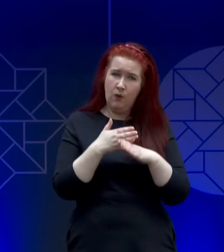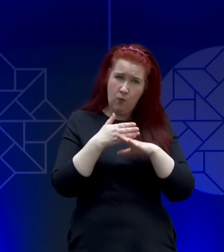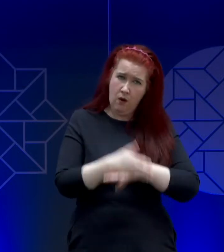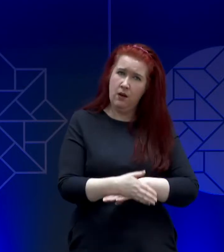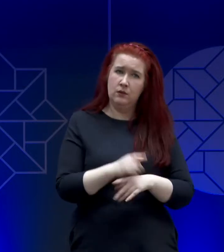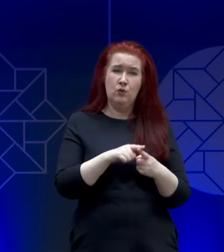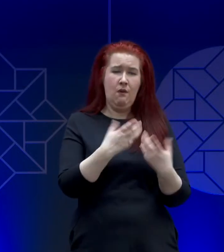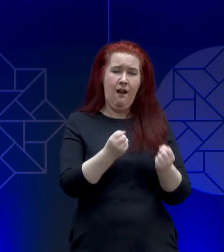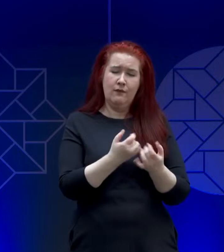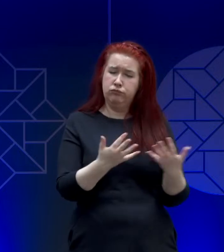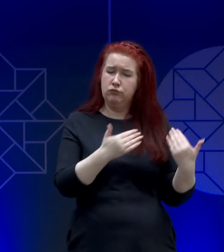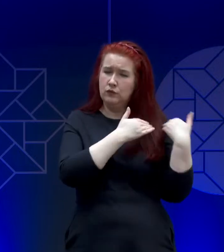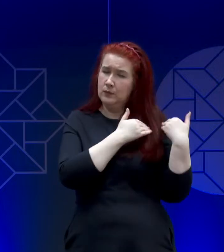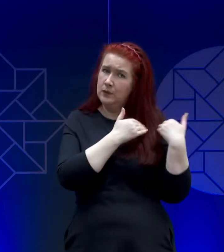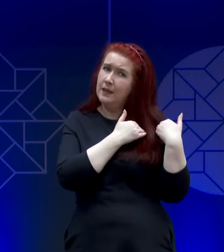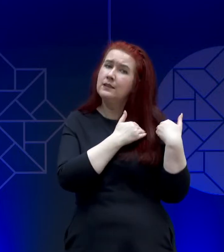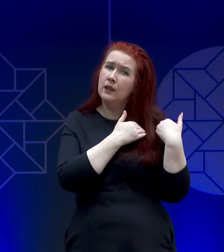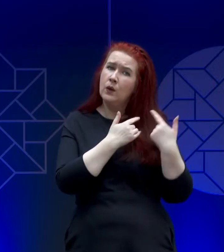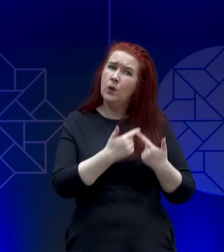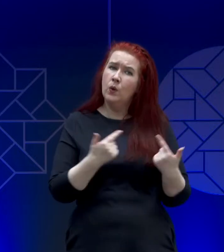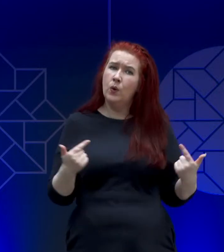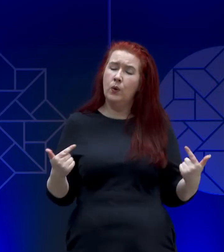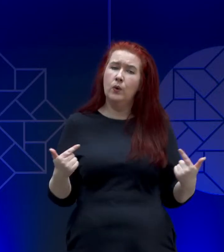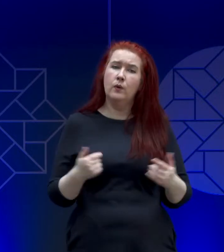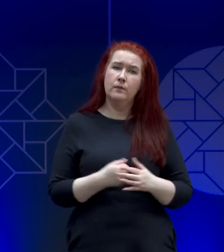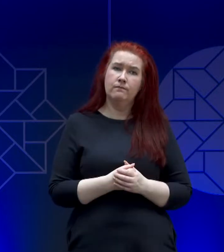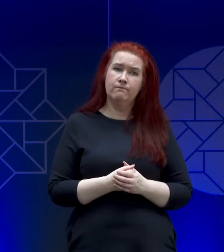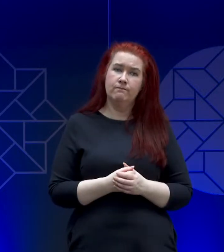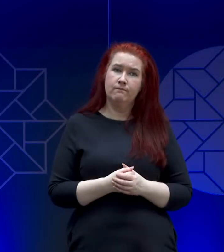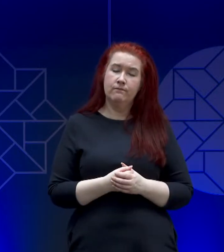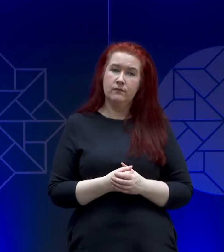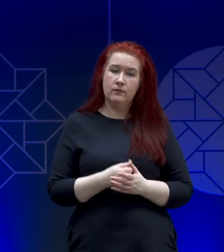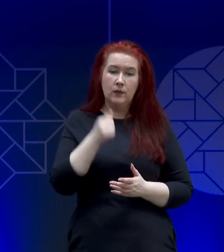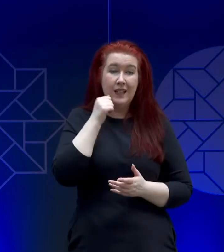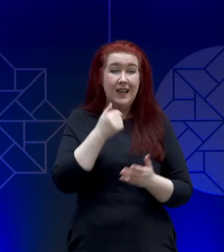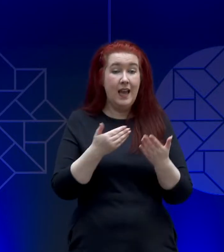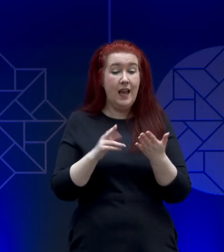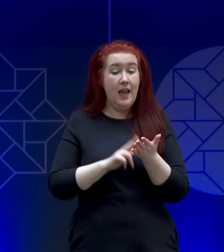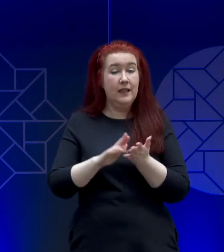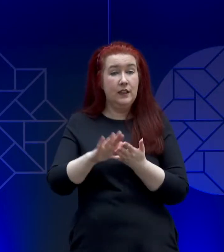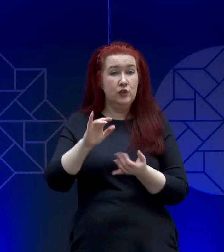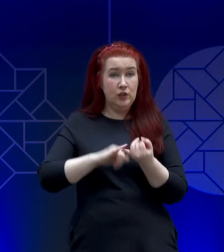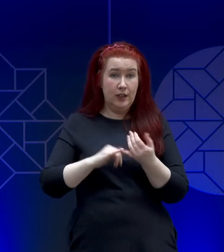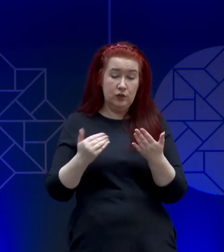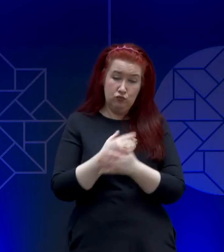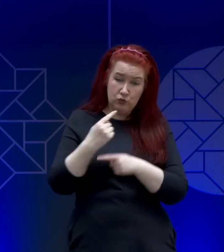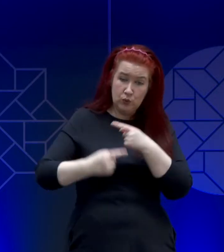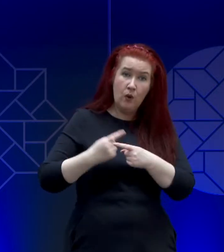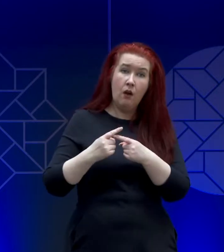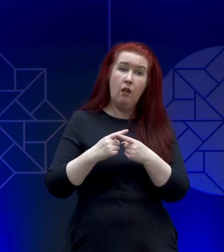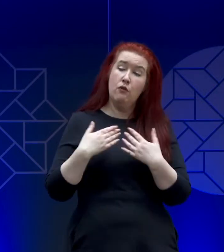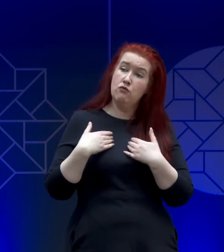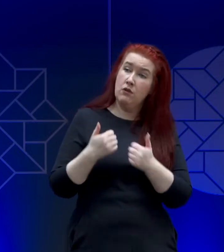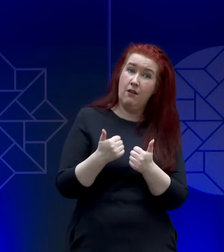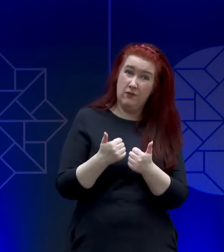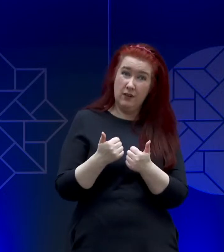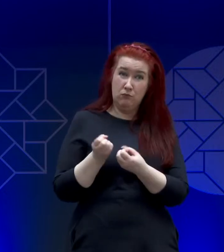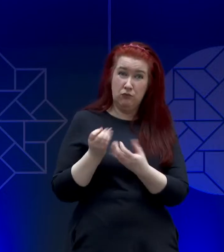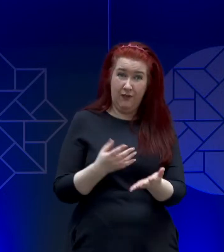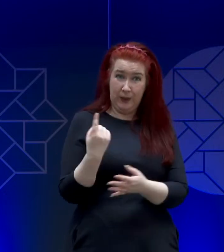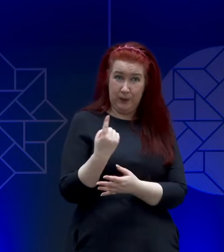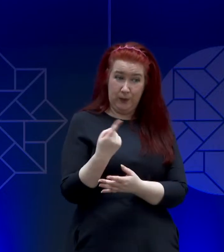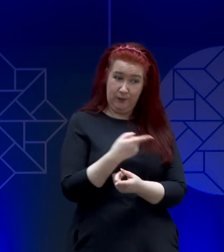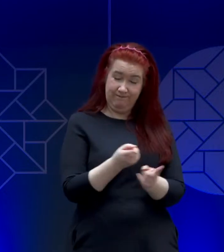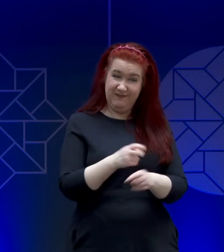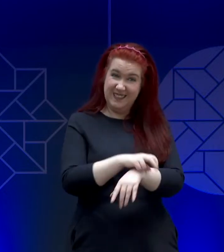responsibility that you carry. In so many ways, NHS renewal and recovery will be delivered by you,